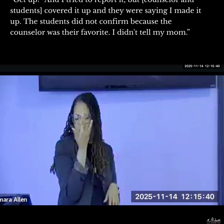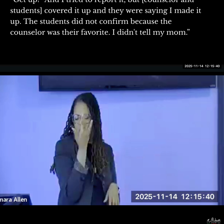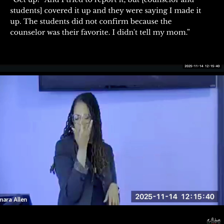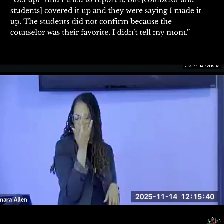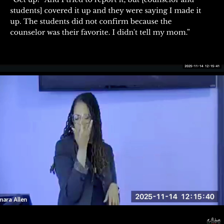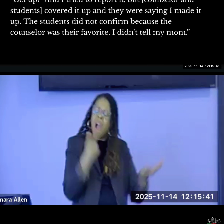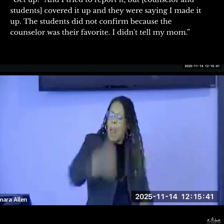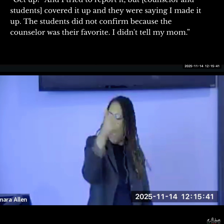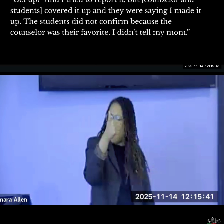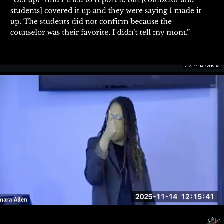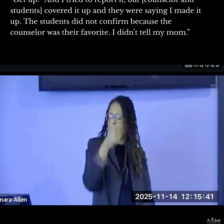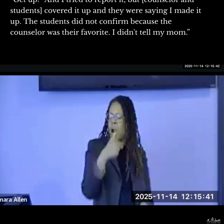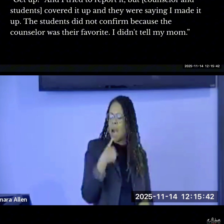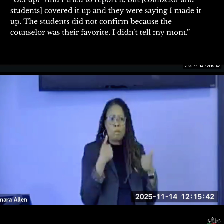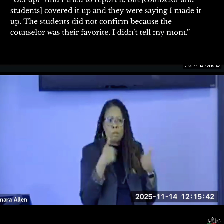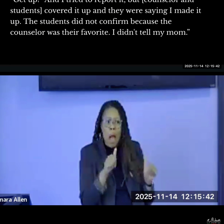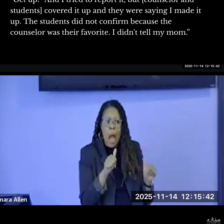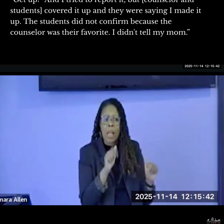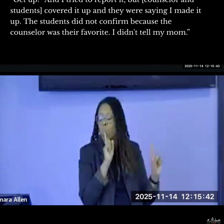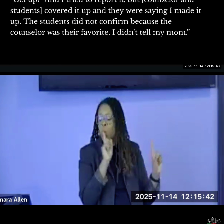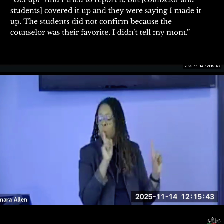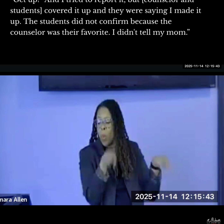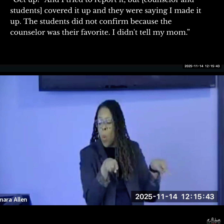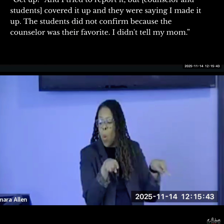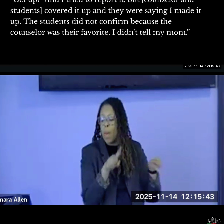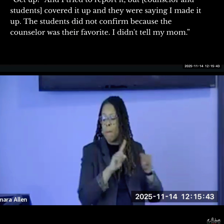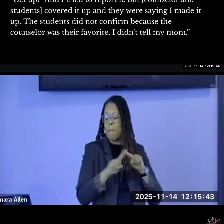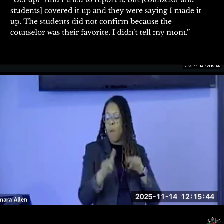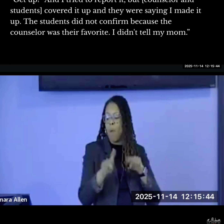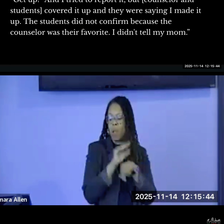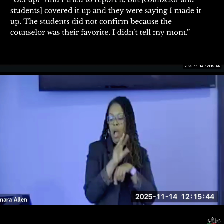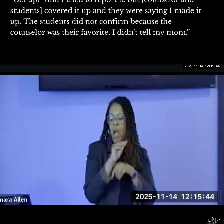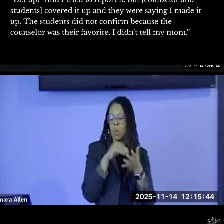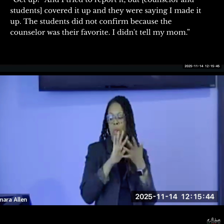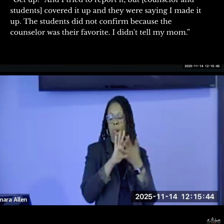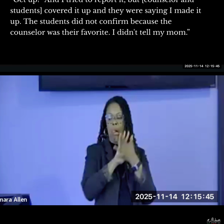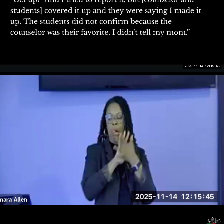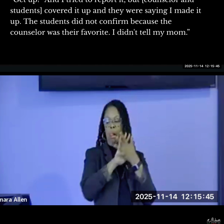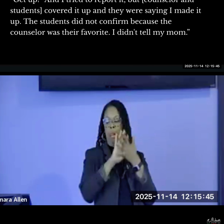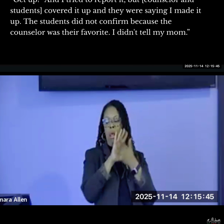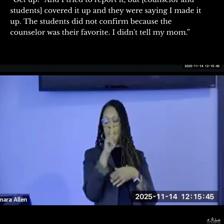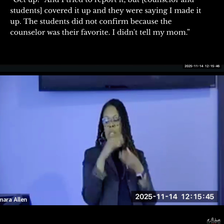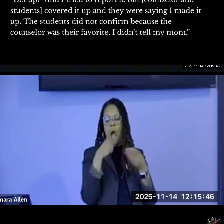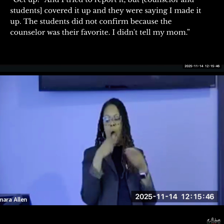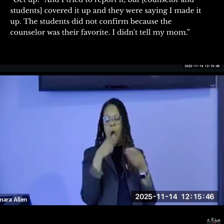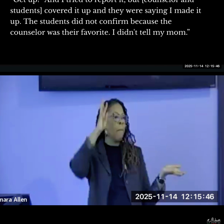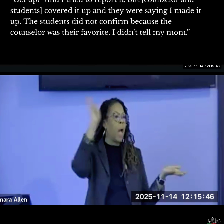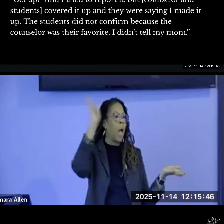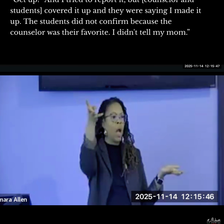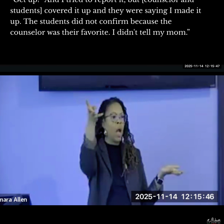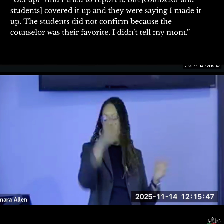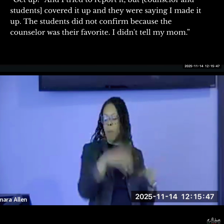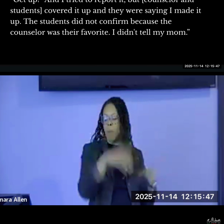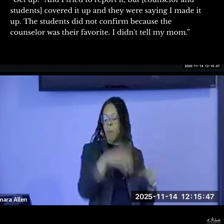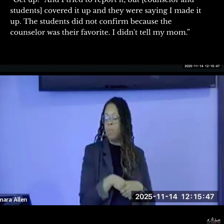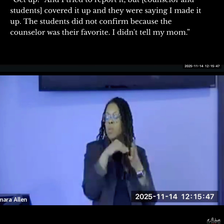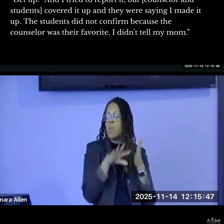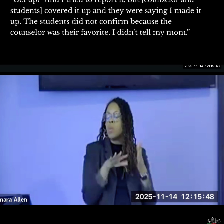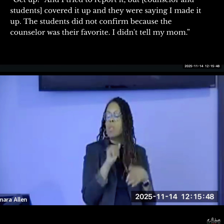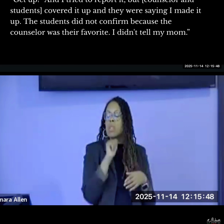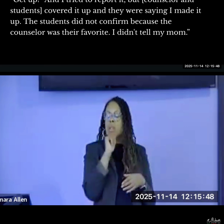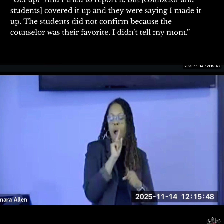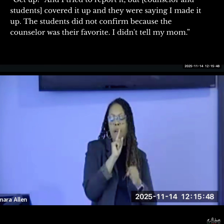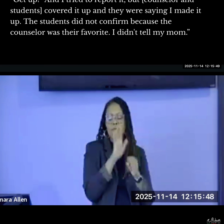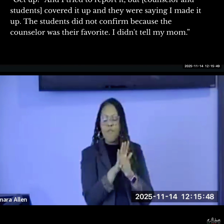asked the counselor, why did you push me? He said, he told me to get up. And I tried to report it, but the counselor and the students covered it up, and